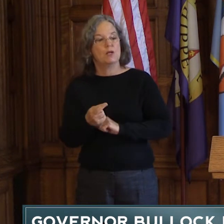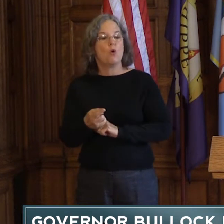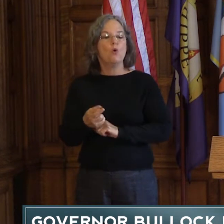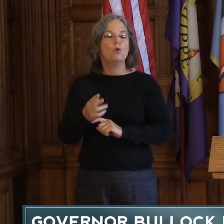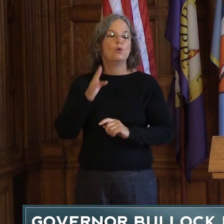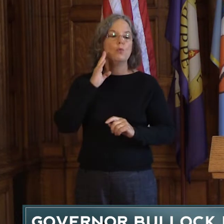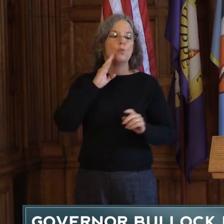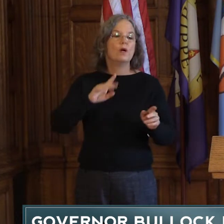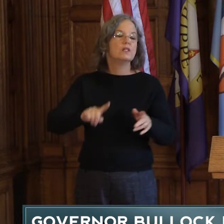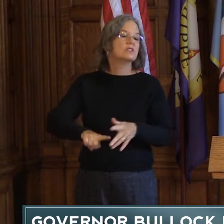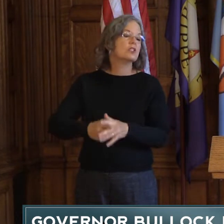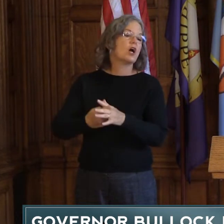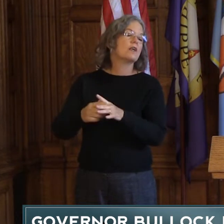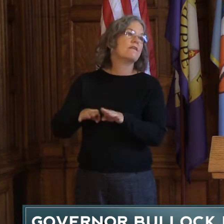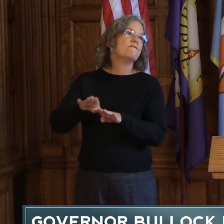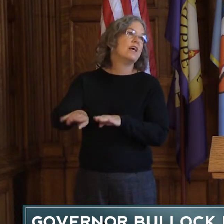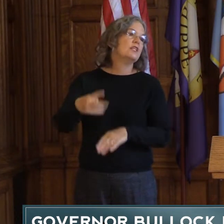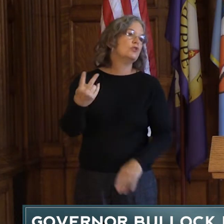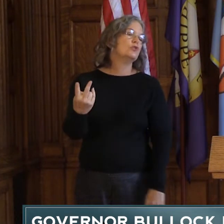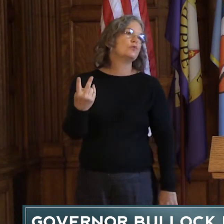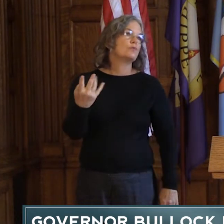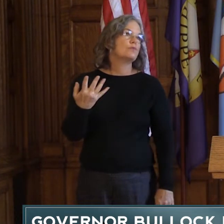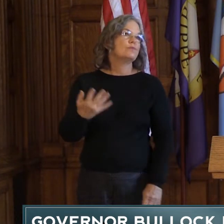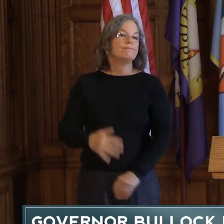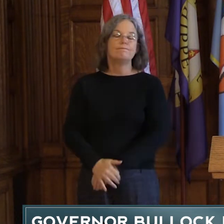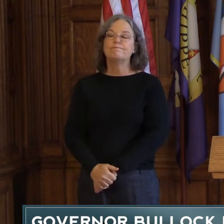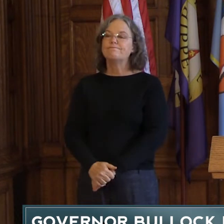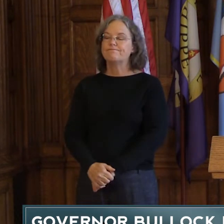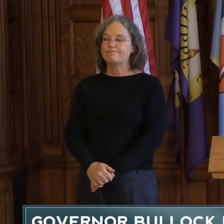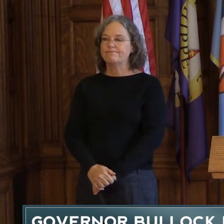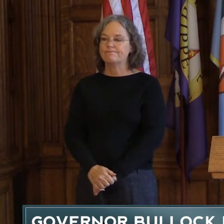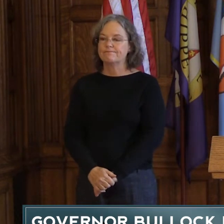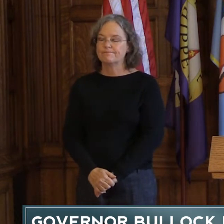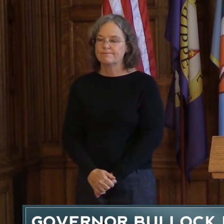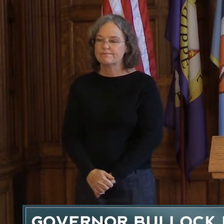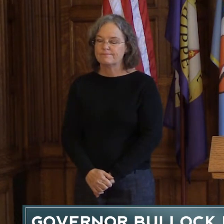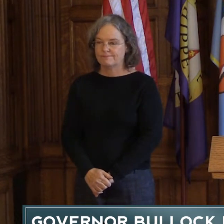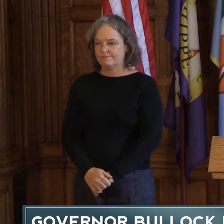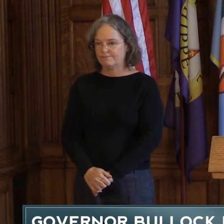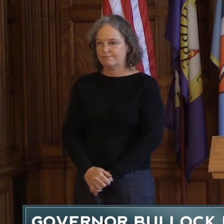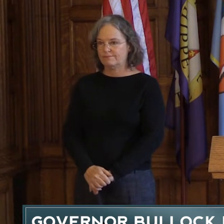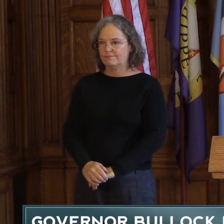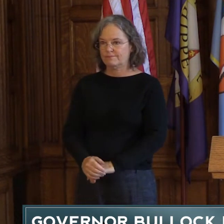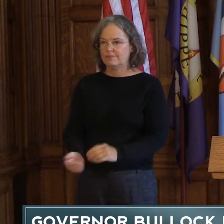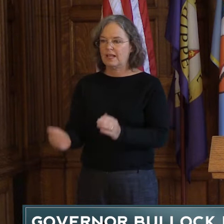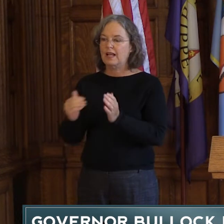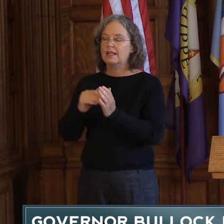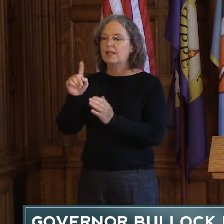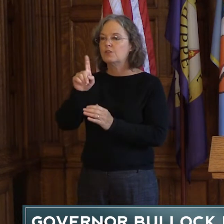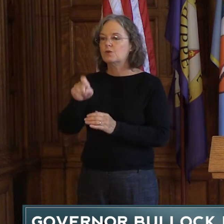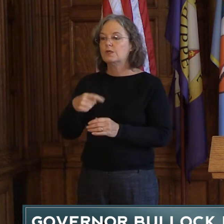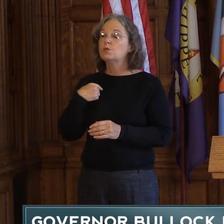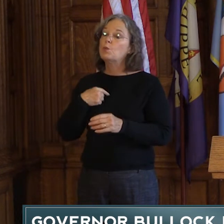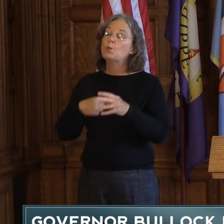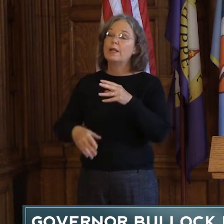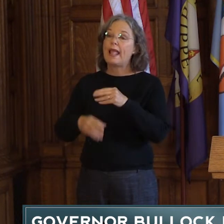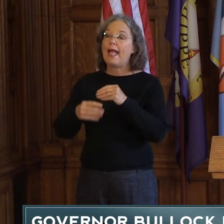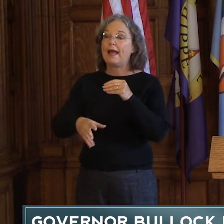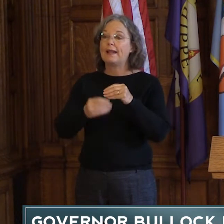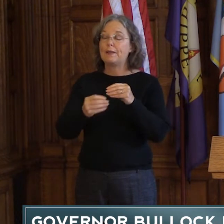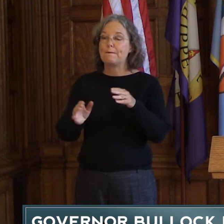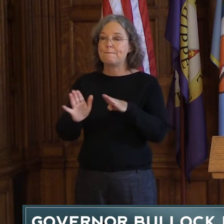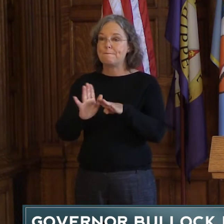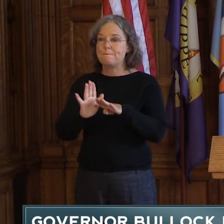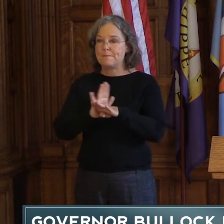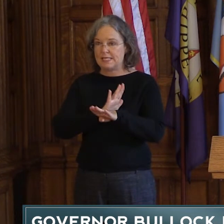bring us into Phase 2? So the question was, we added additional businesses to Phase